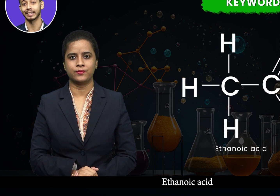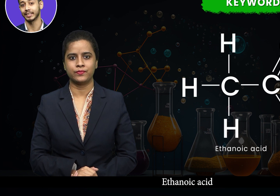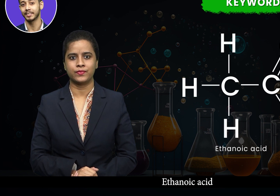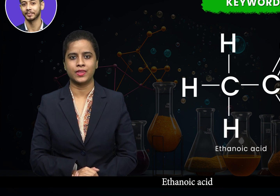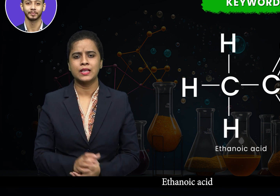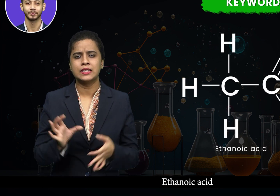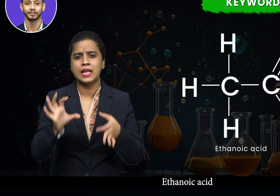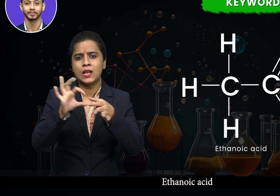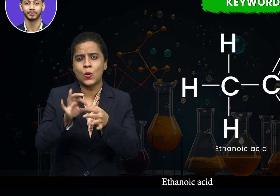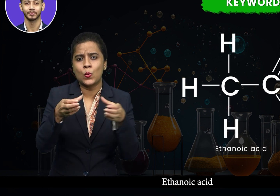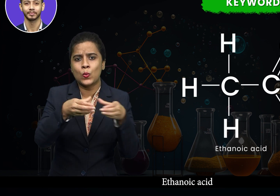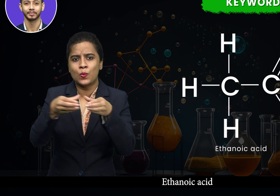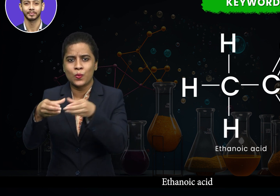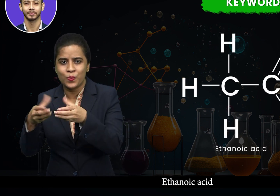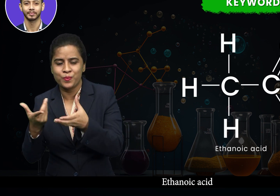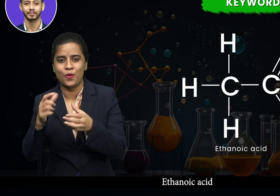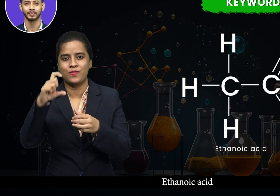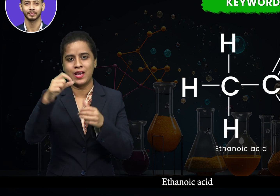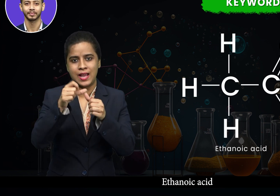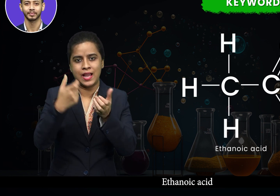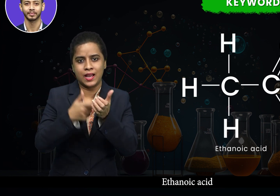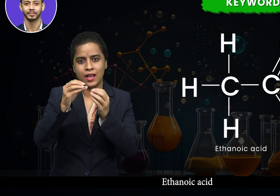ethanoic acid,